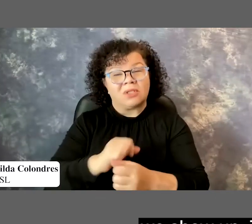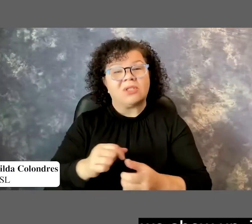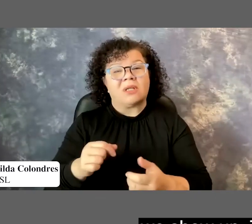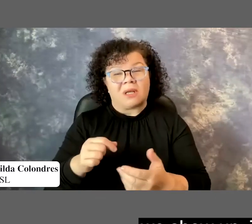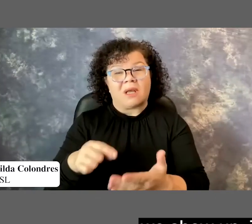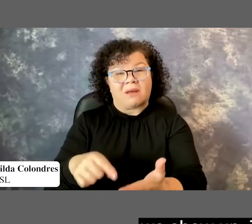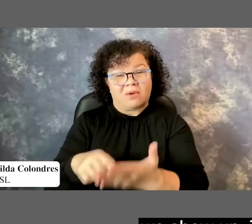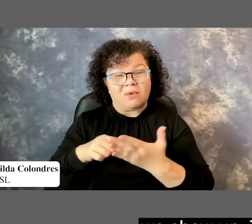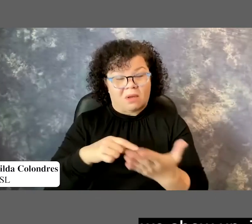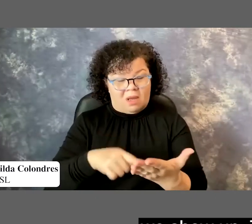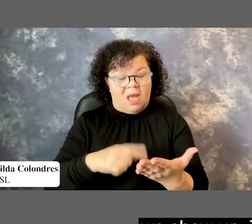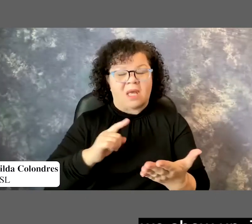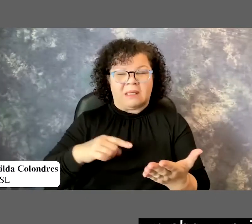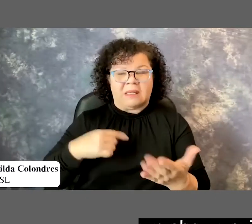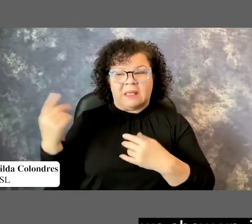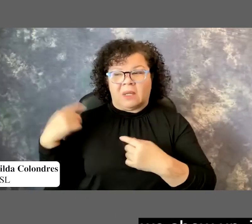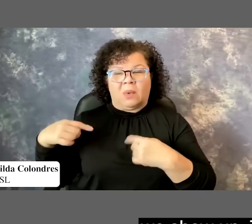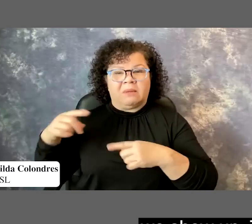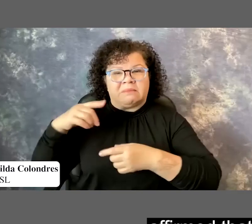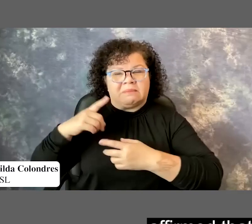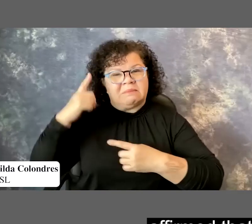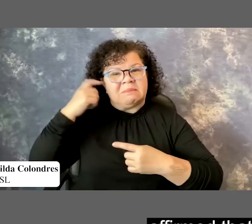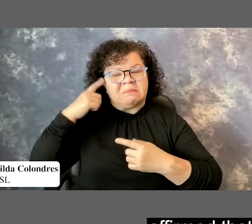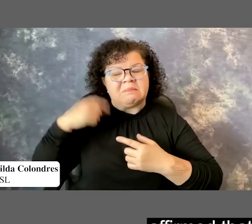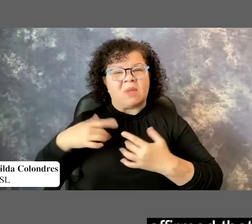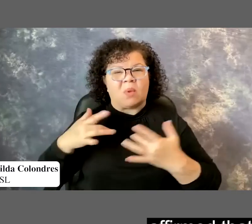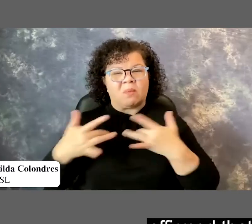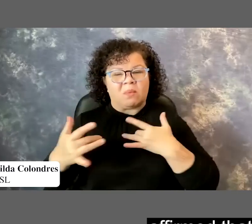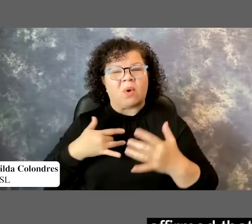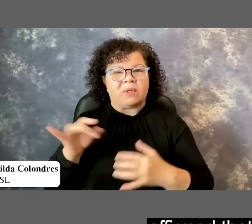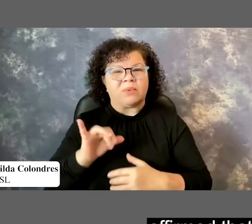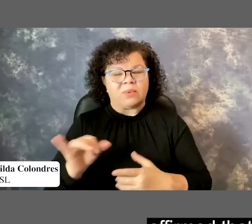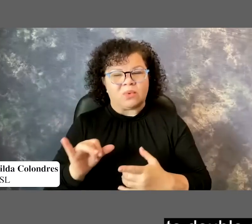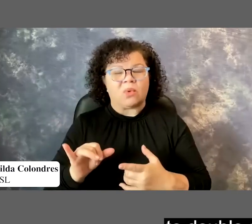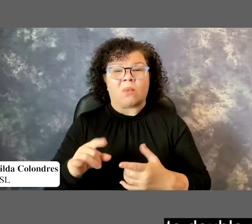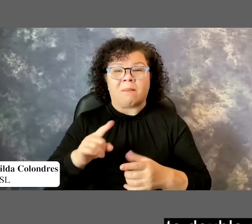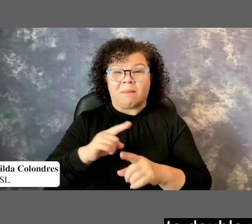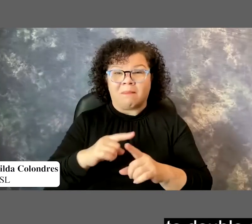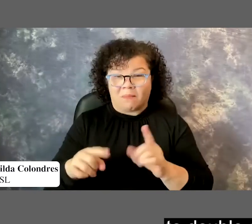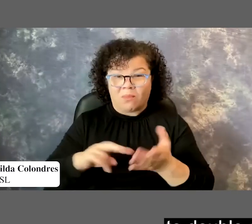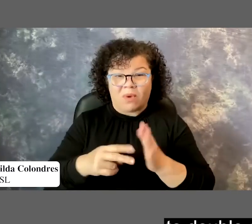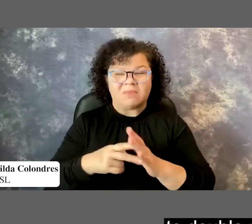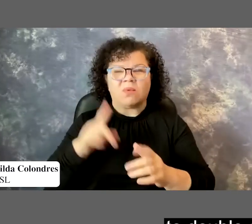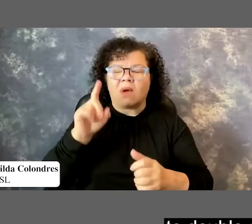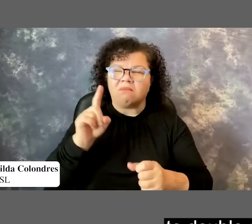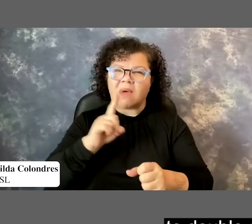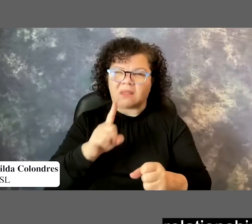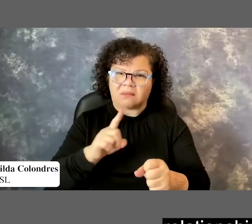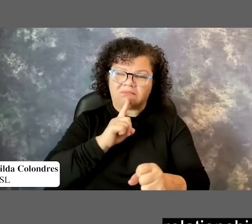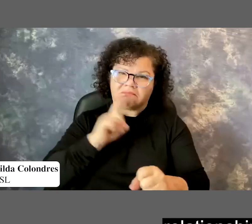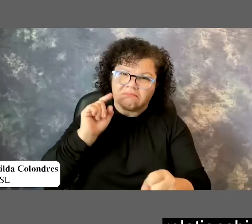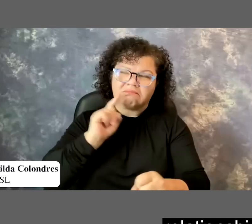we show up. These findings only affirm that we must continue to double down on building